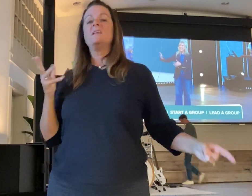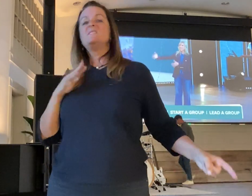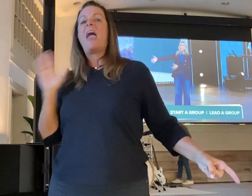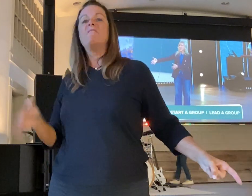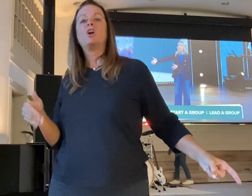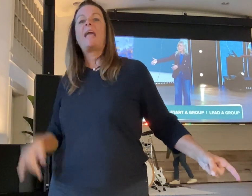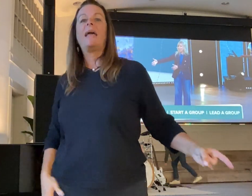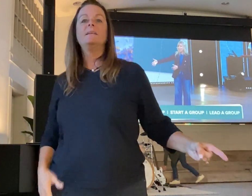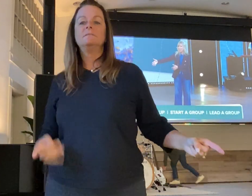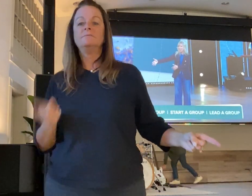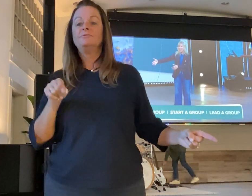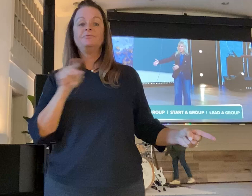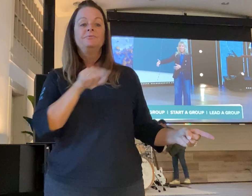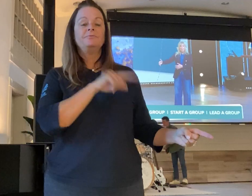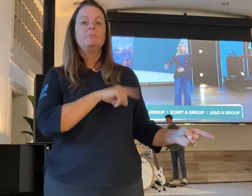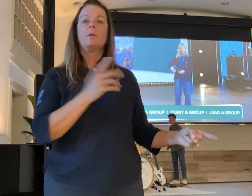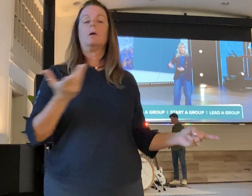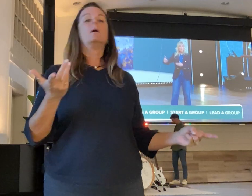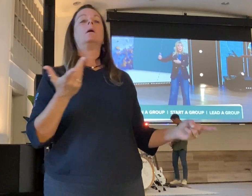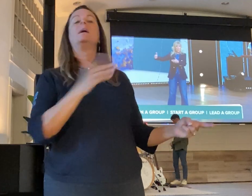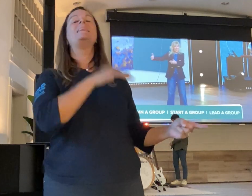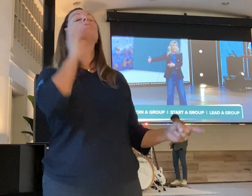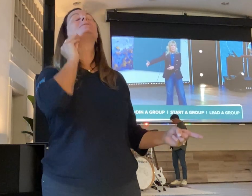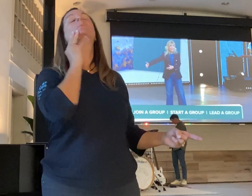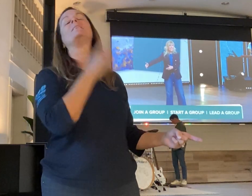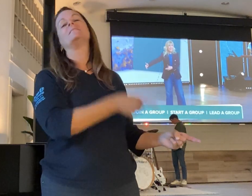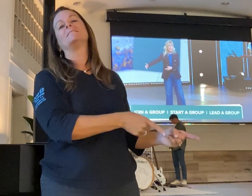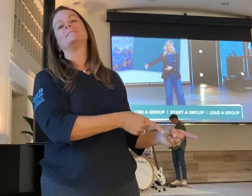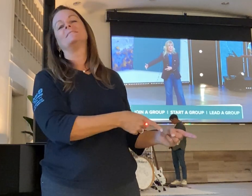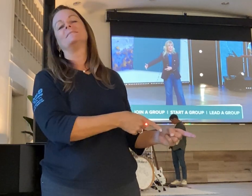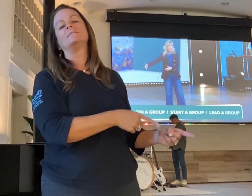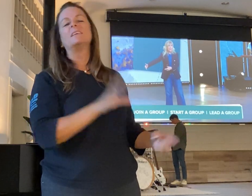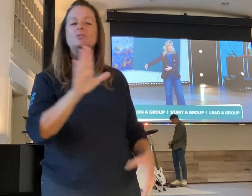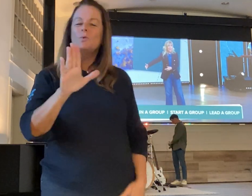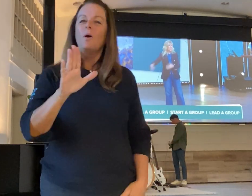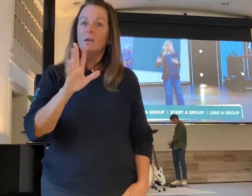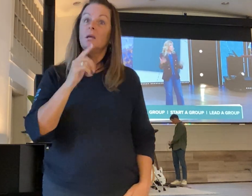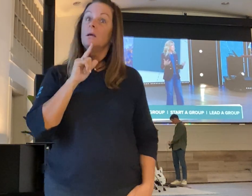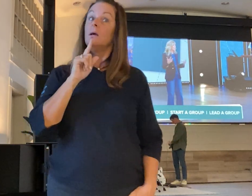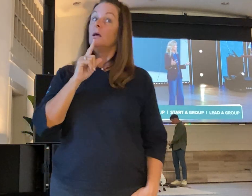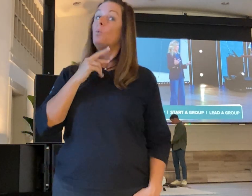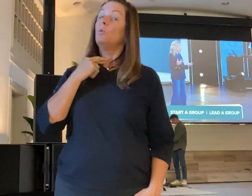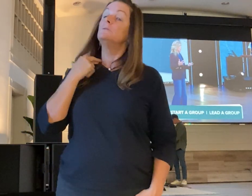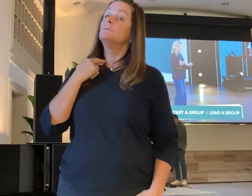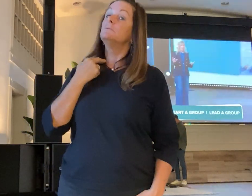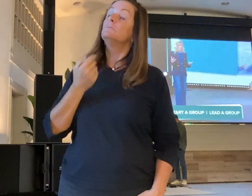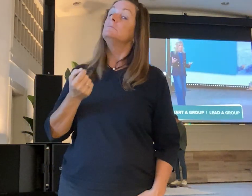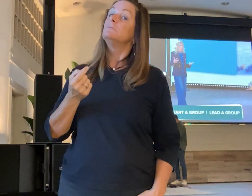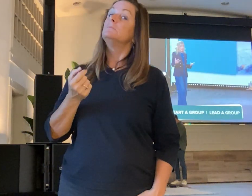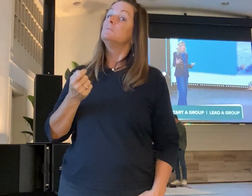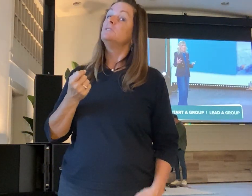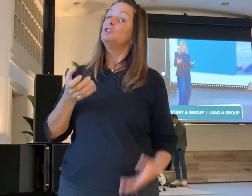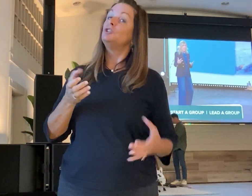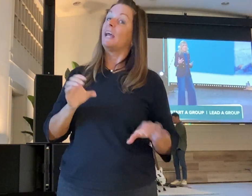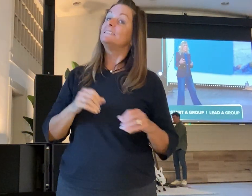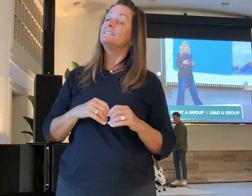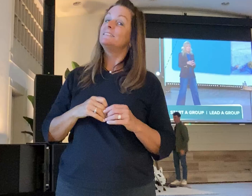with, and you can take it to another level. But you can take the risk. And for some of you in this room,